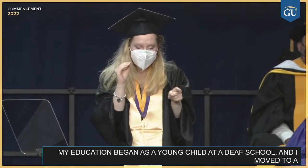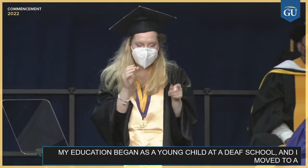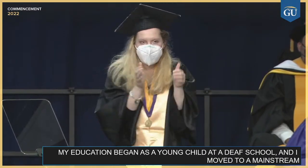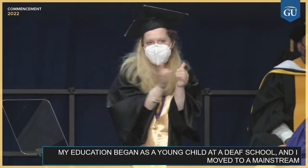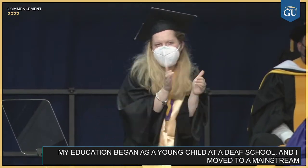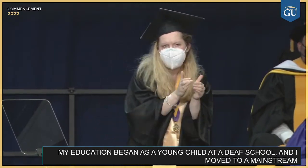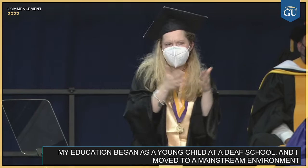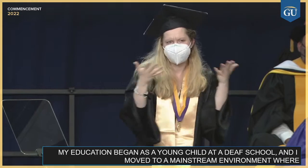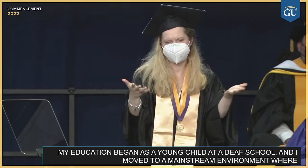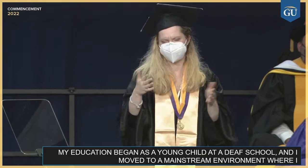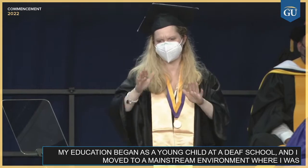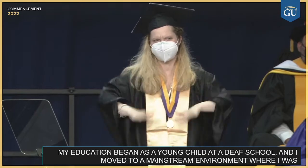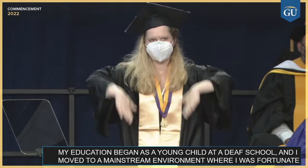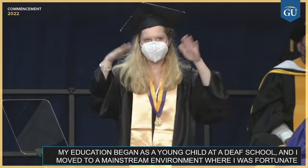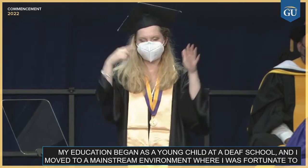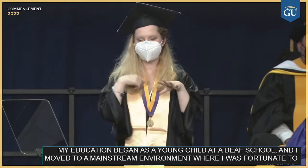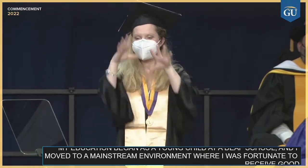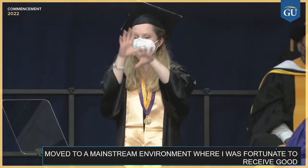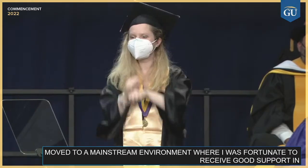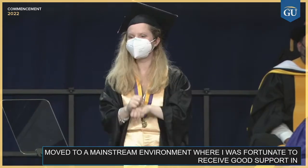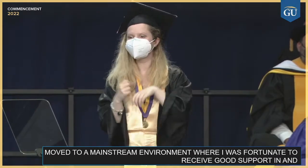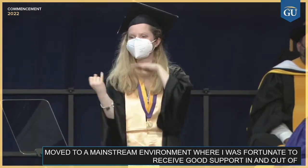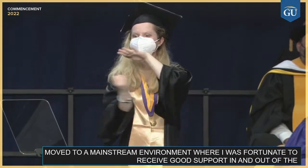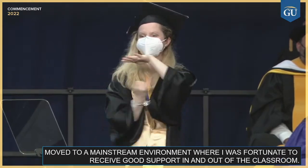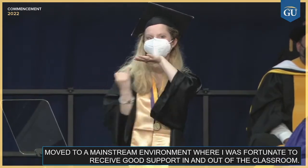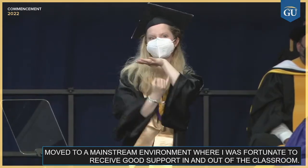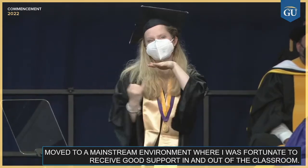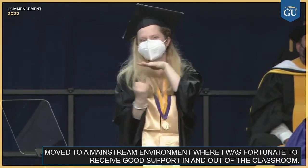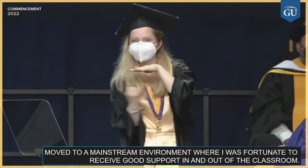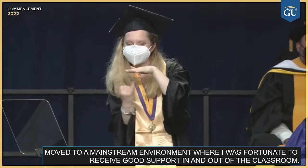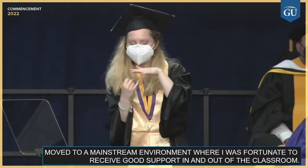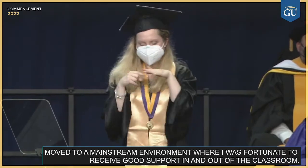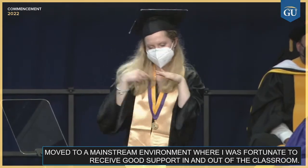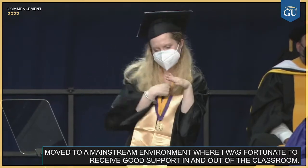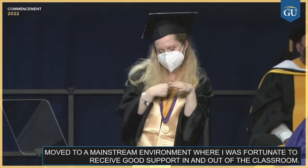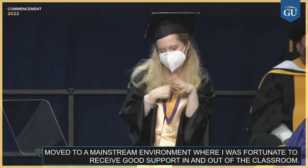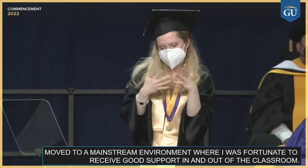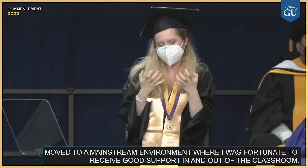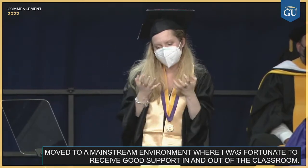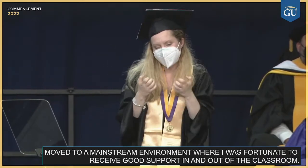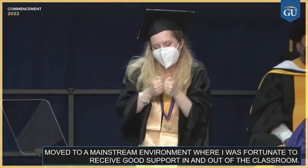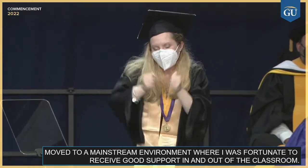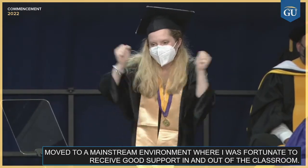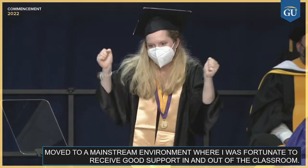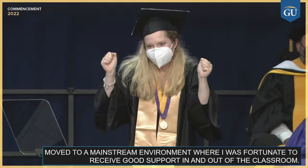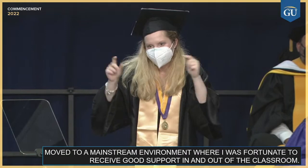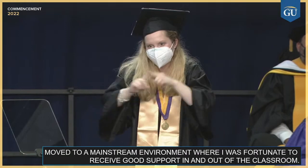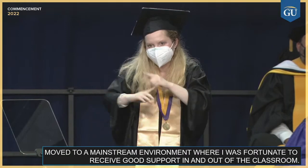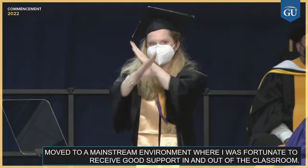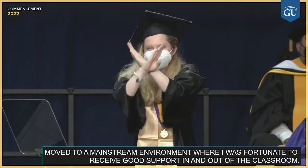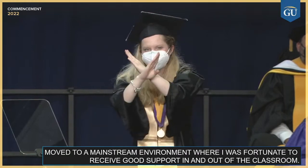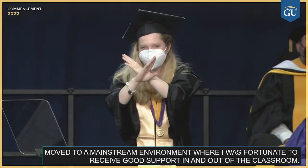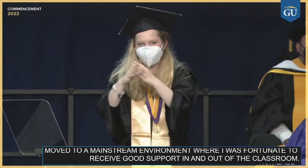classroom. However, my deaf community at home is small. Growing up, I used to